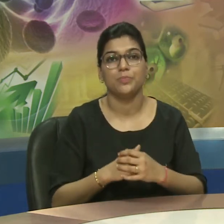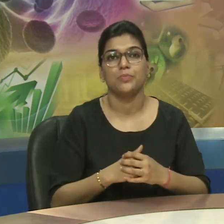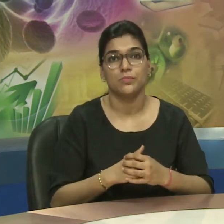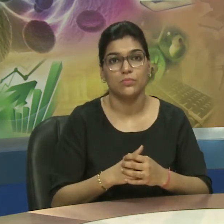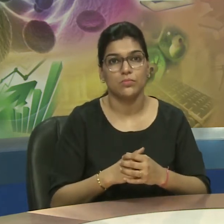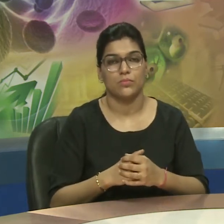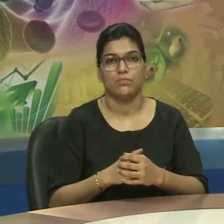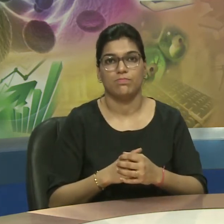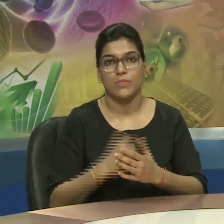Third point,